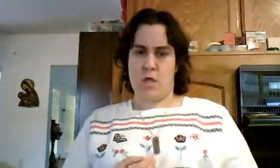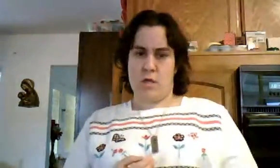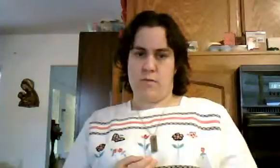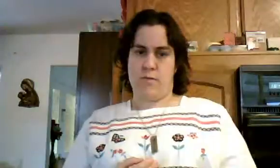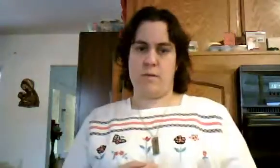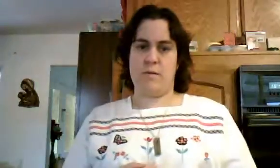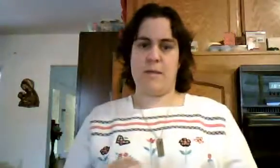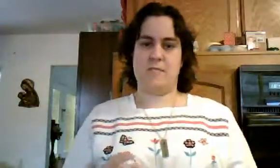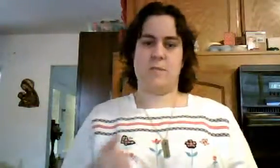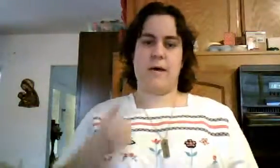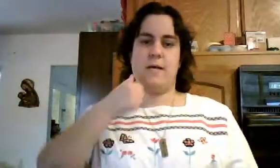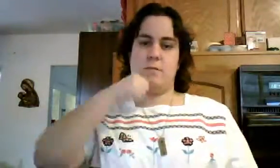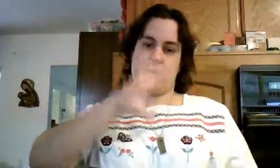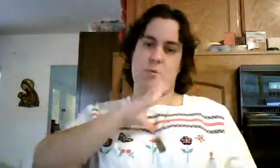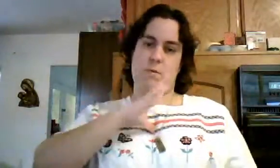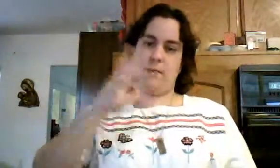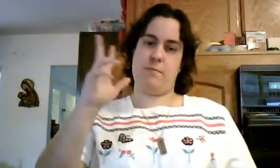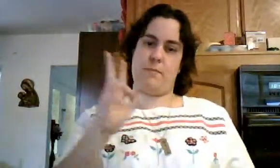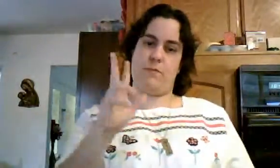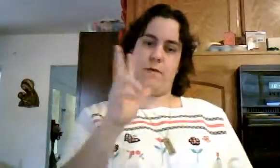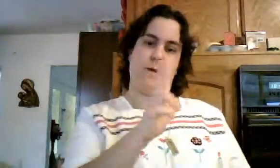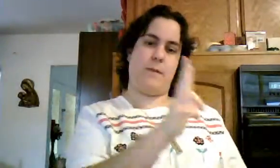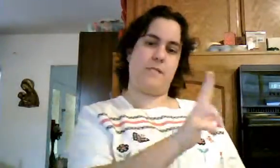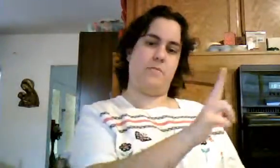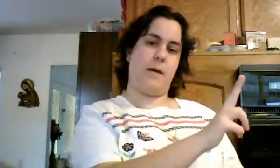Three women passed by. So, women, three of them passed by.